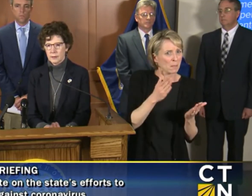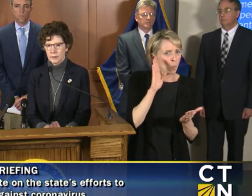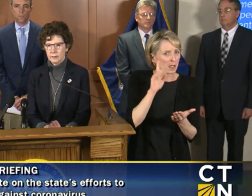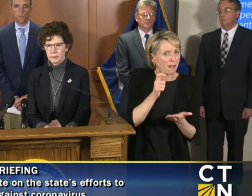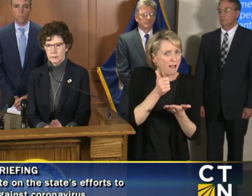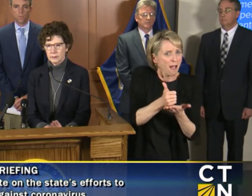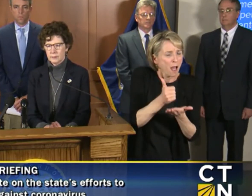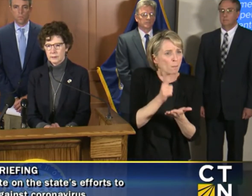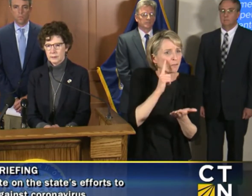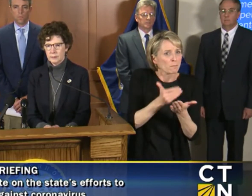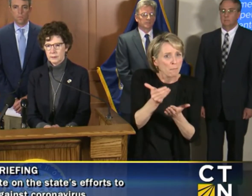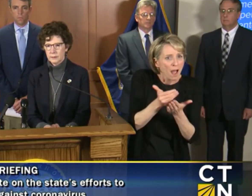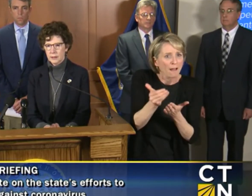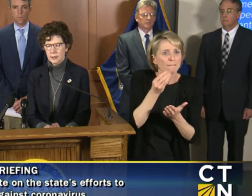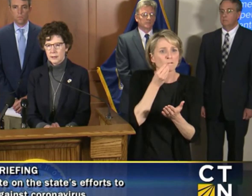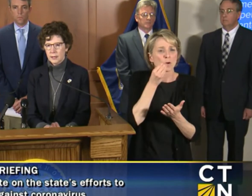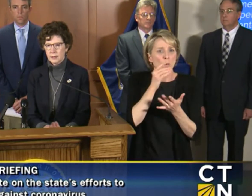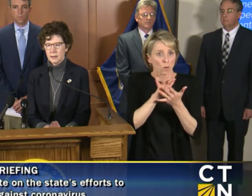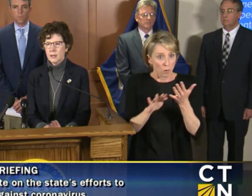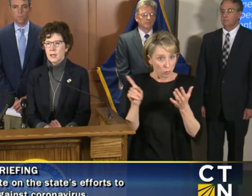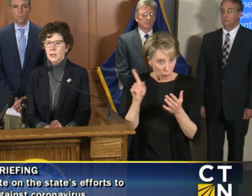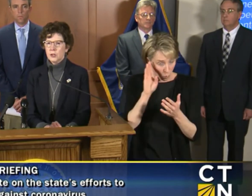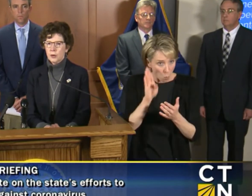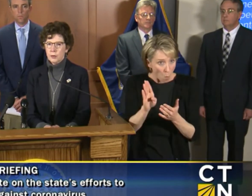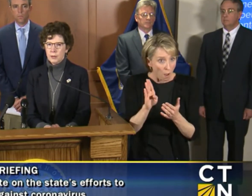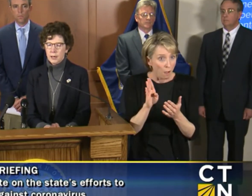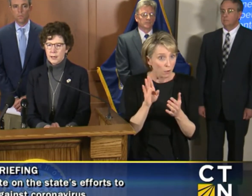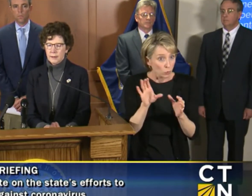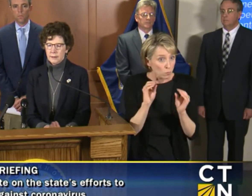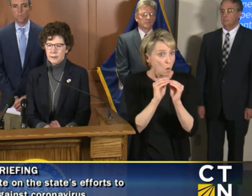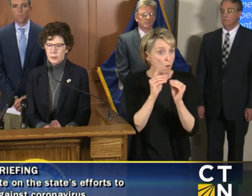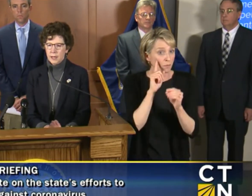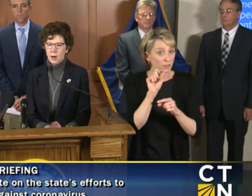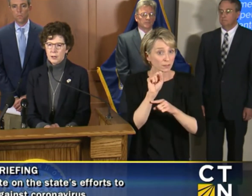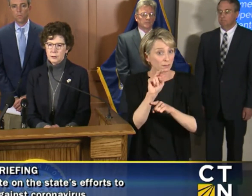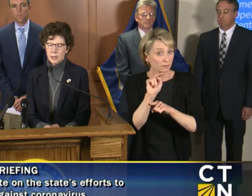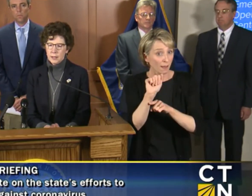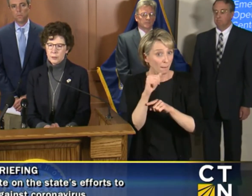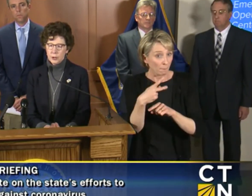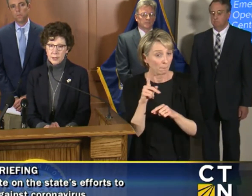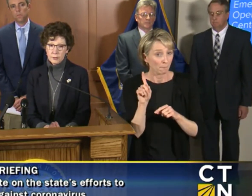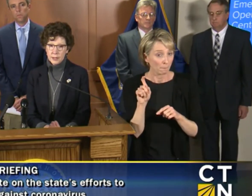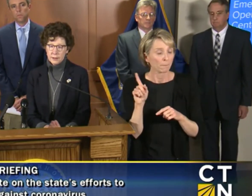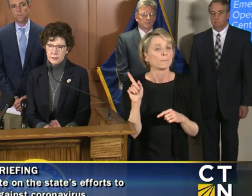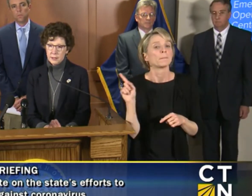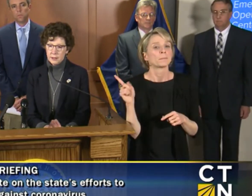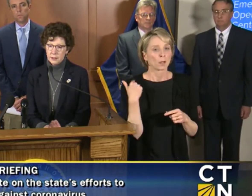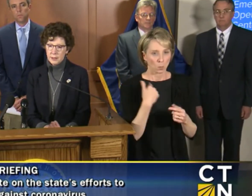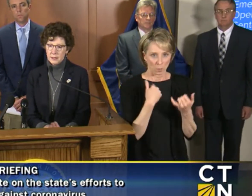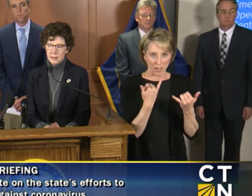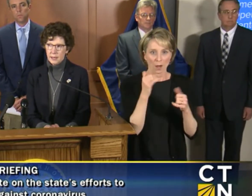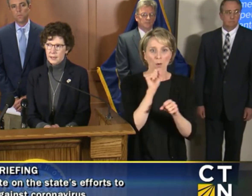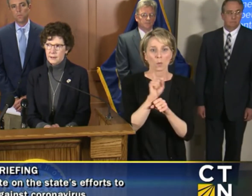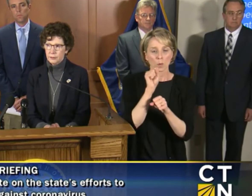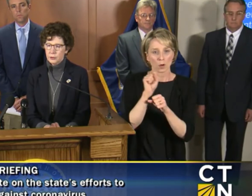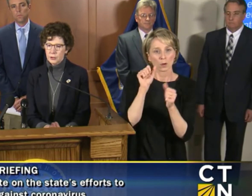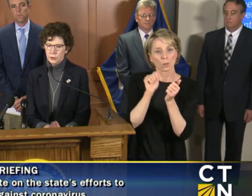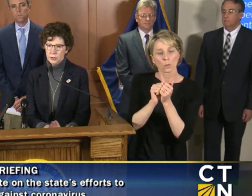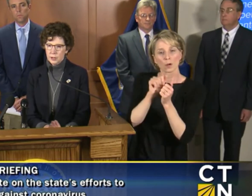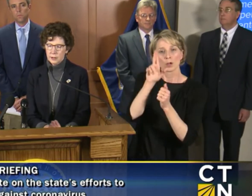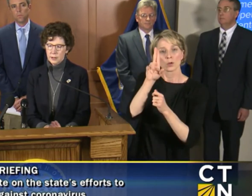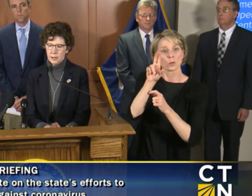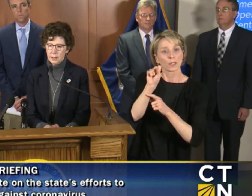with meals and putting food on the table. Yes. So we are working with the USDA, the